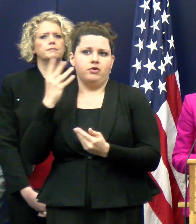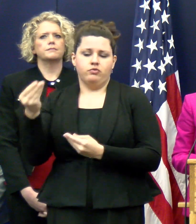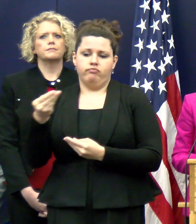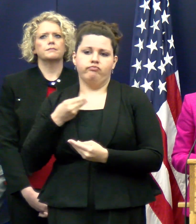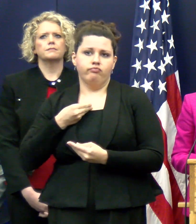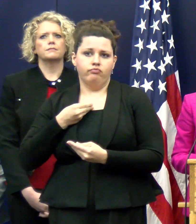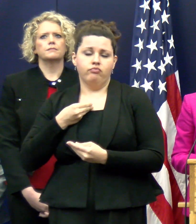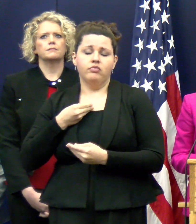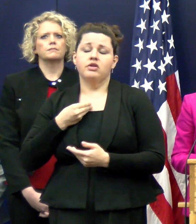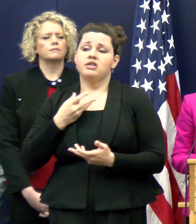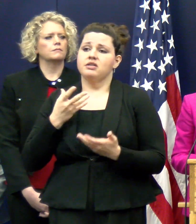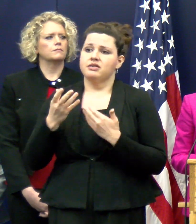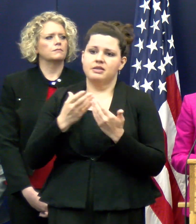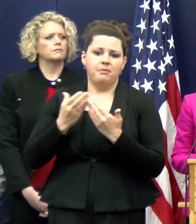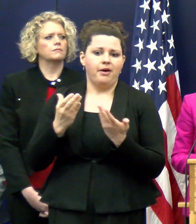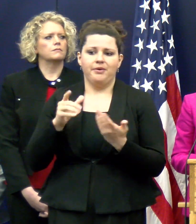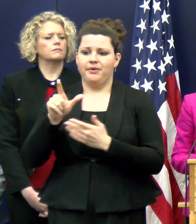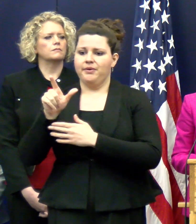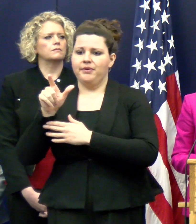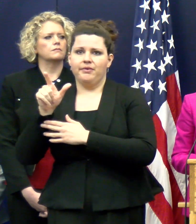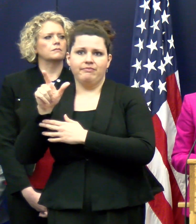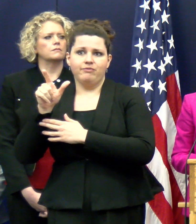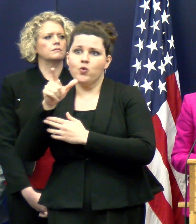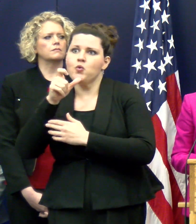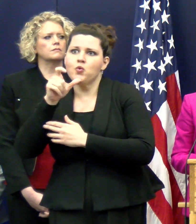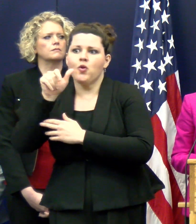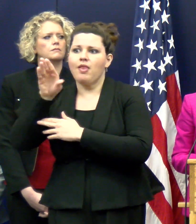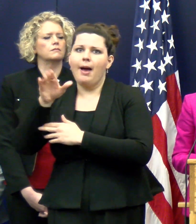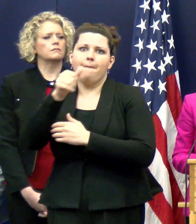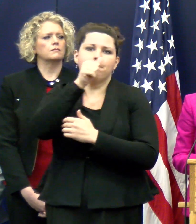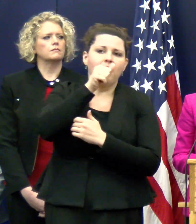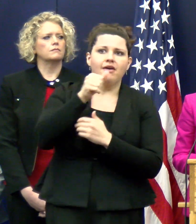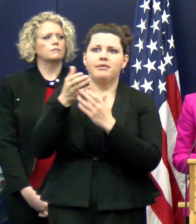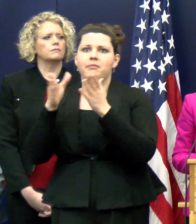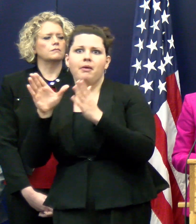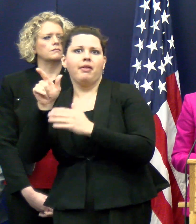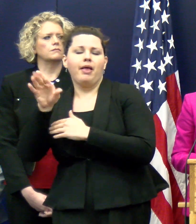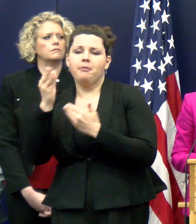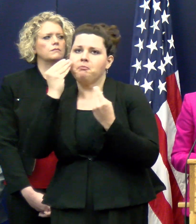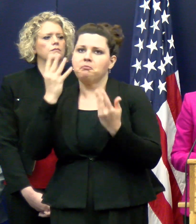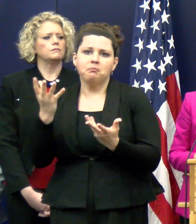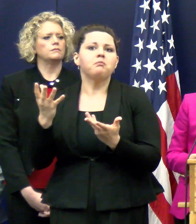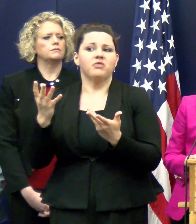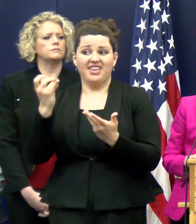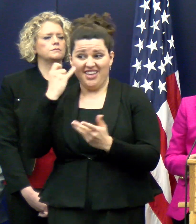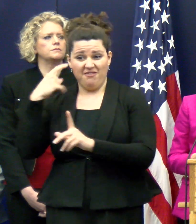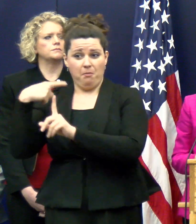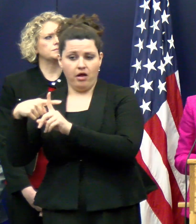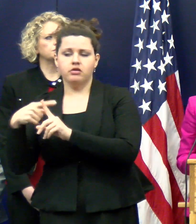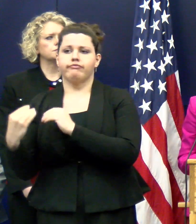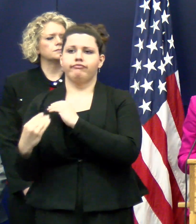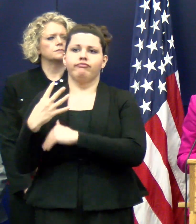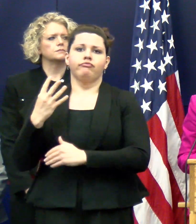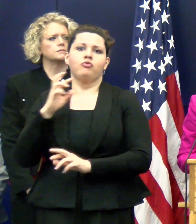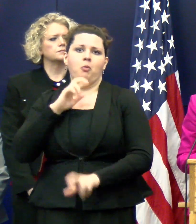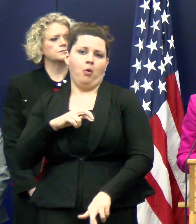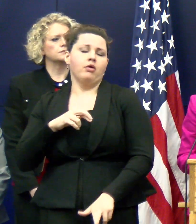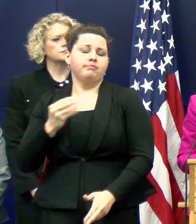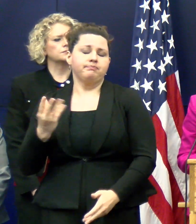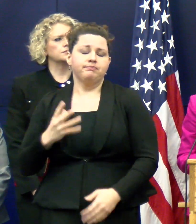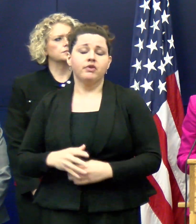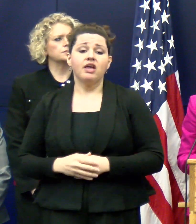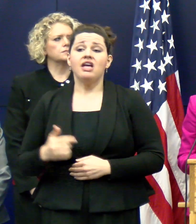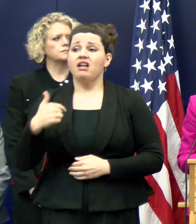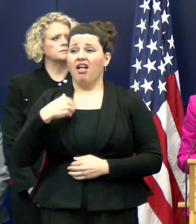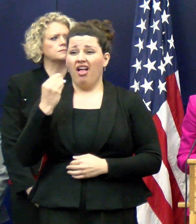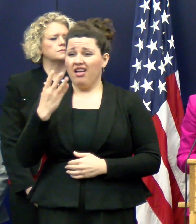information regardless of the laboratory that performs the testing. And as far as the State Hygienic Laboratory goes, I can share that I